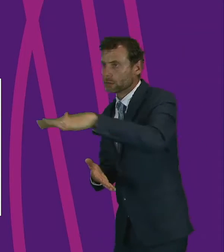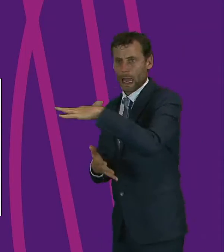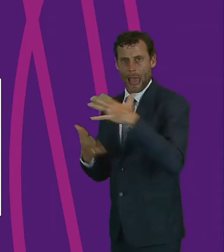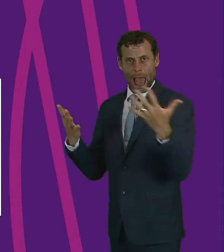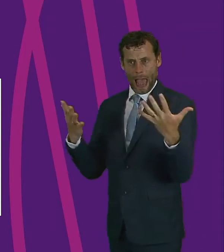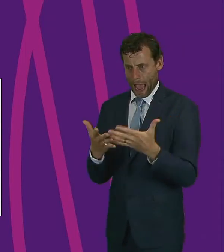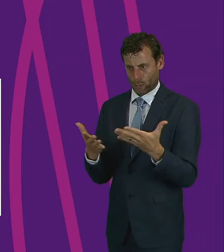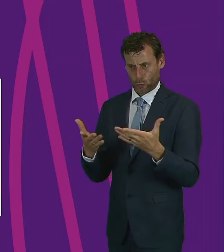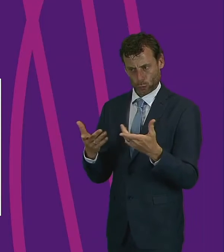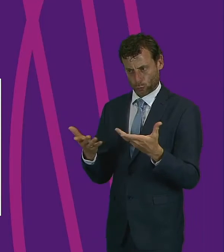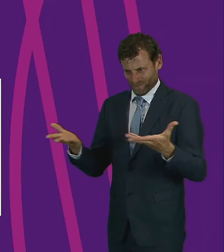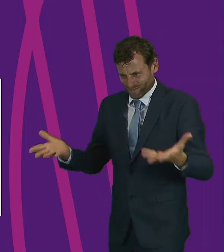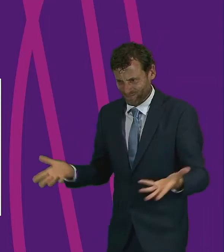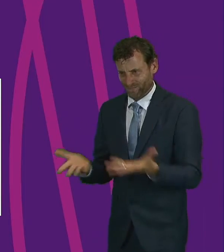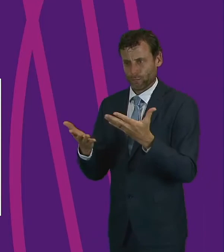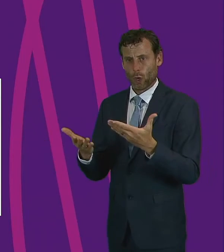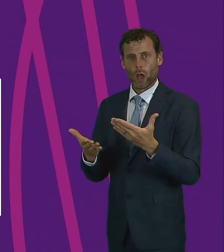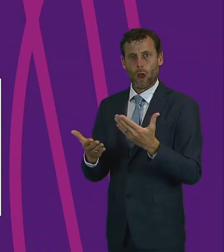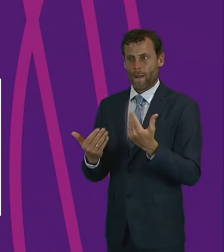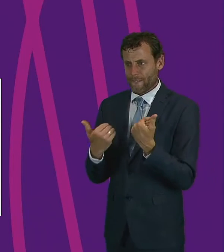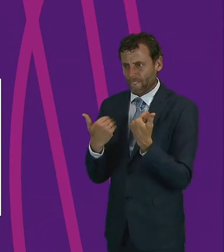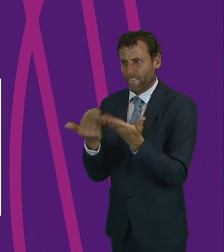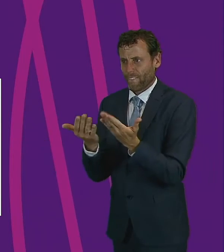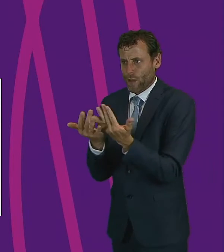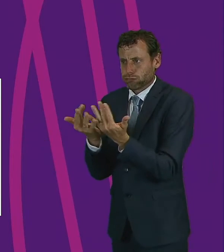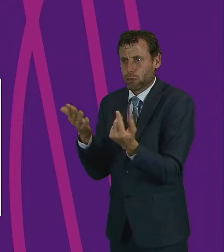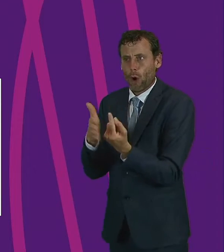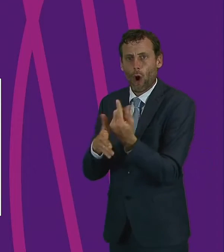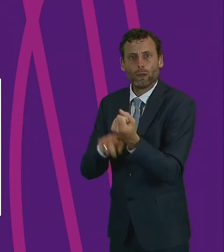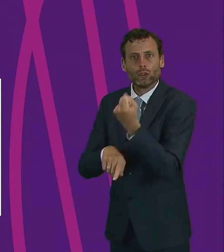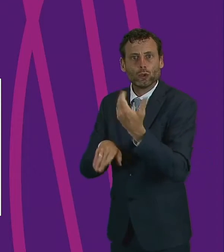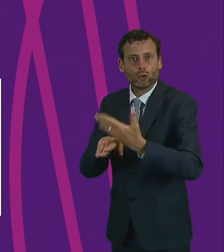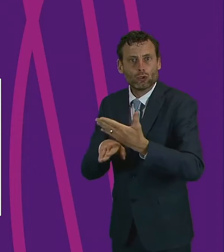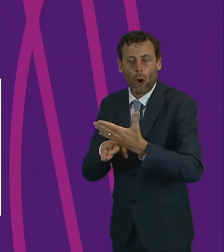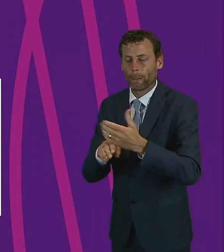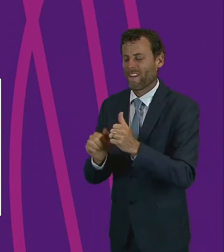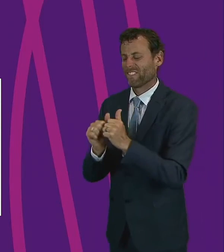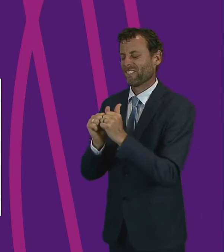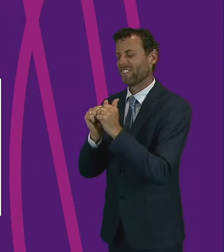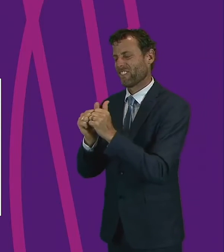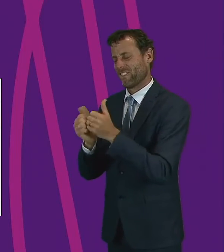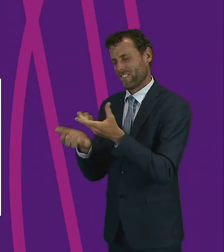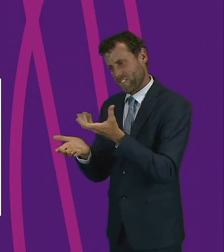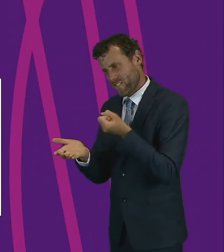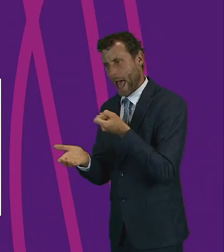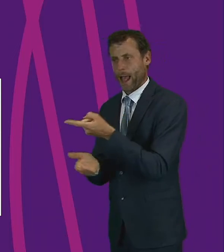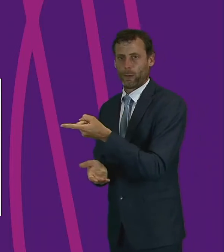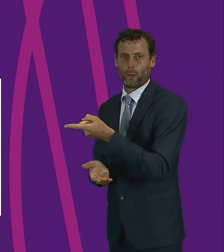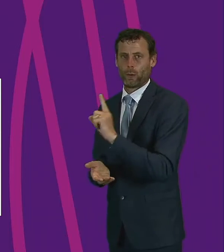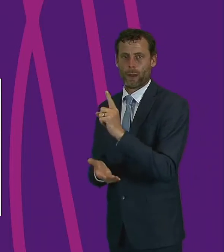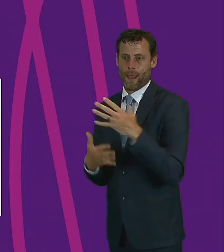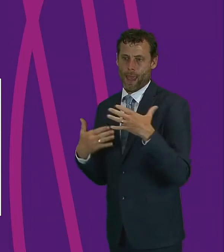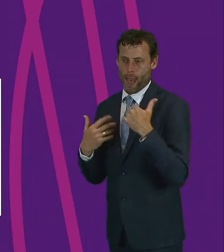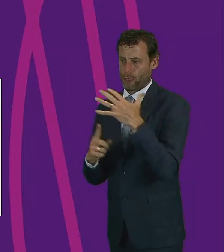economy, recognising the value of health and social care workers, of all those continuing to supply our